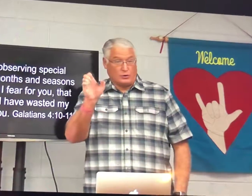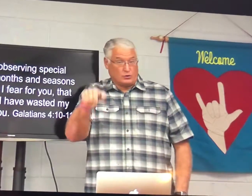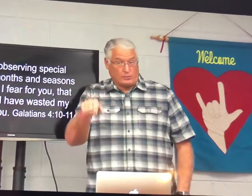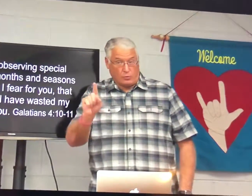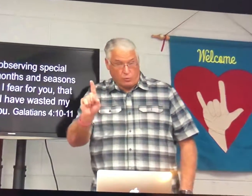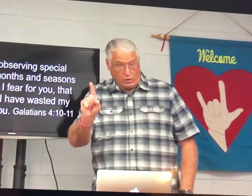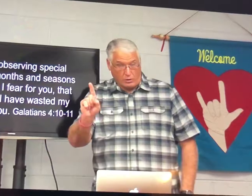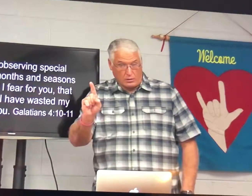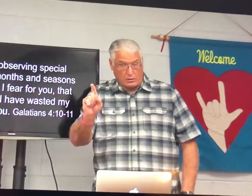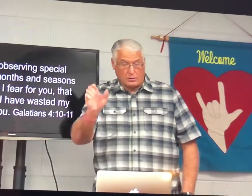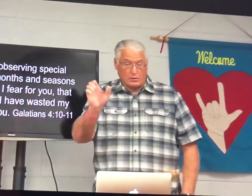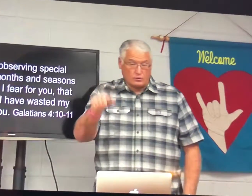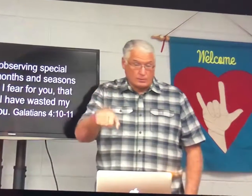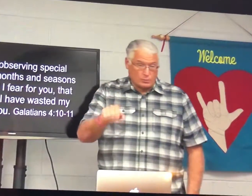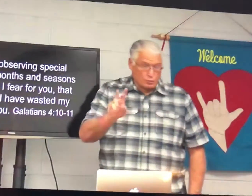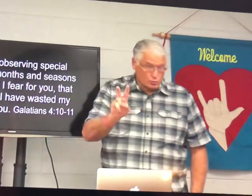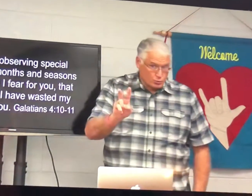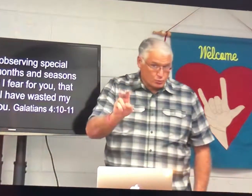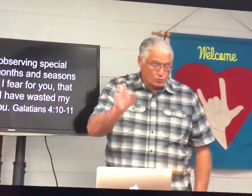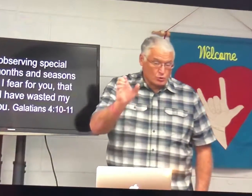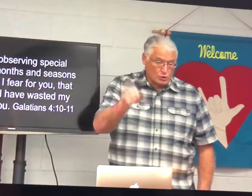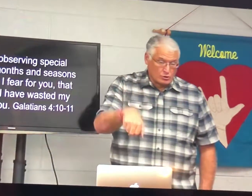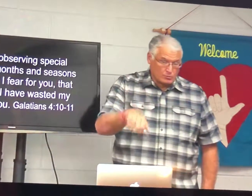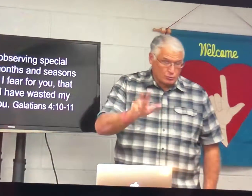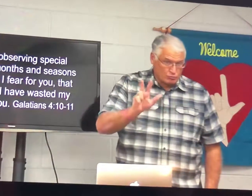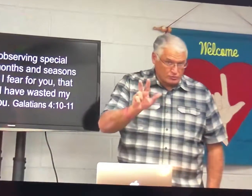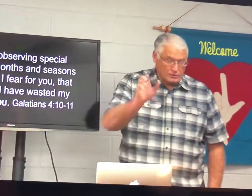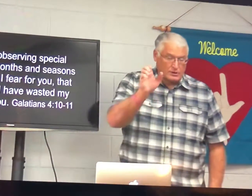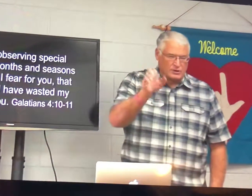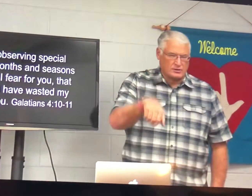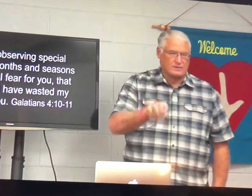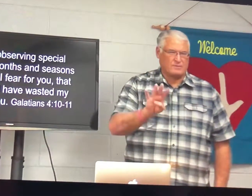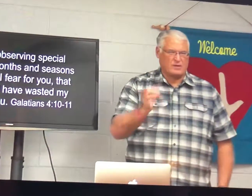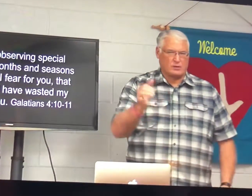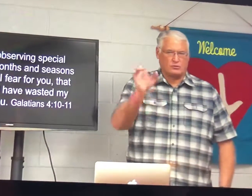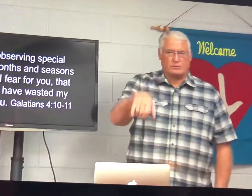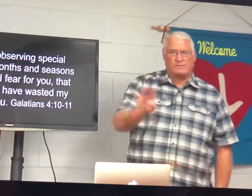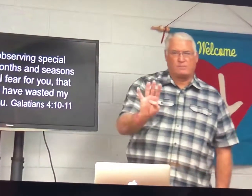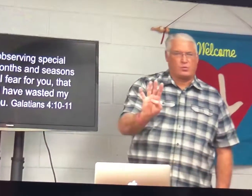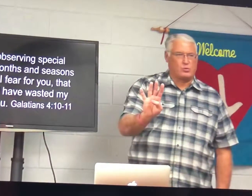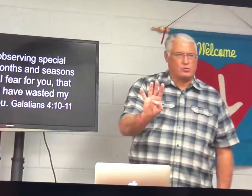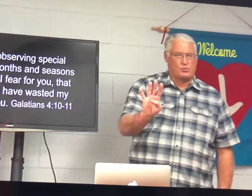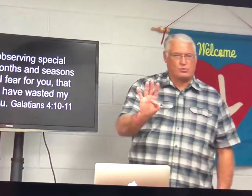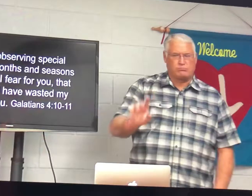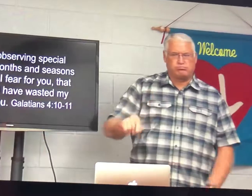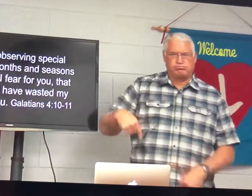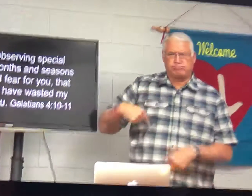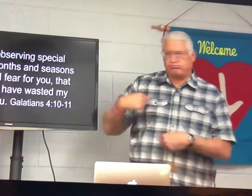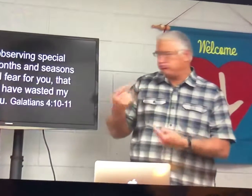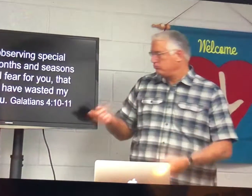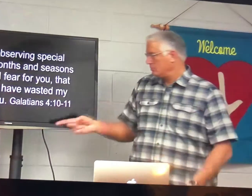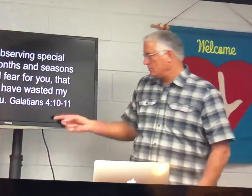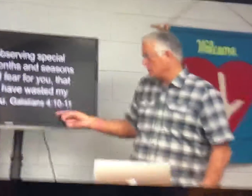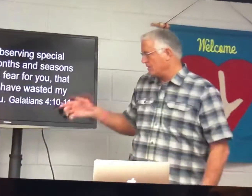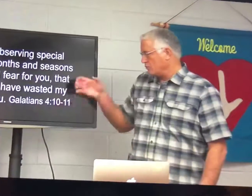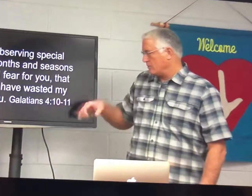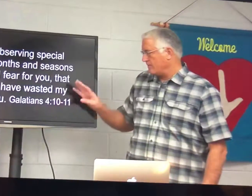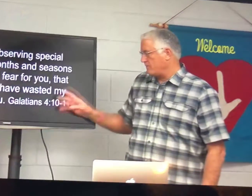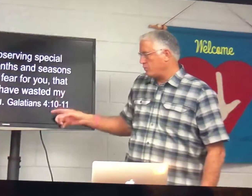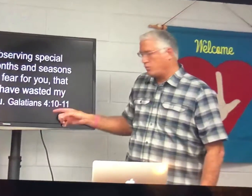The Xfinity Kid Zone is accessible from all levels of guaranteed rate field. The space features batting and pitching cages, base running areas, and skill instruction